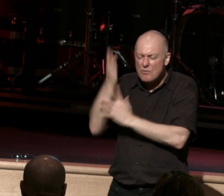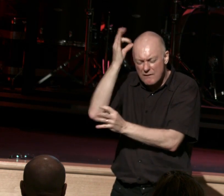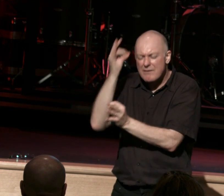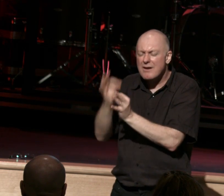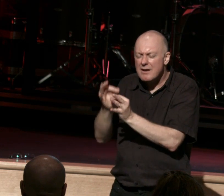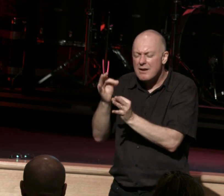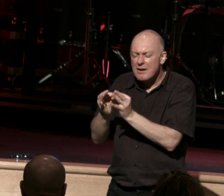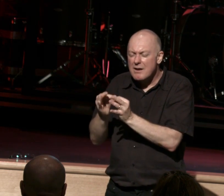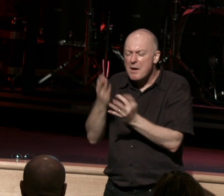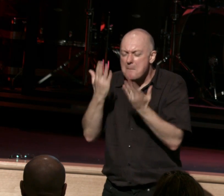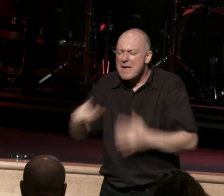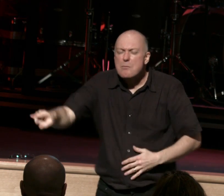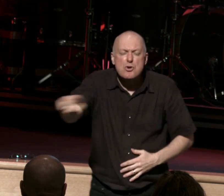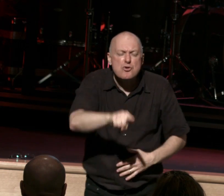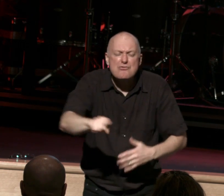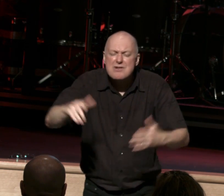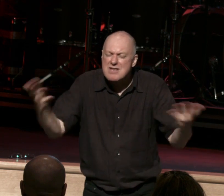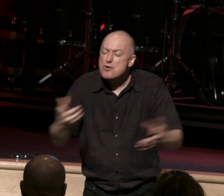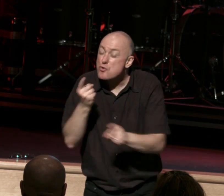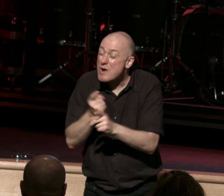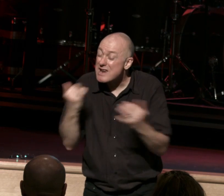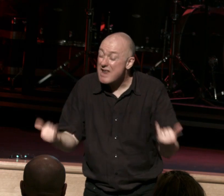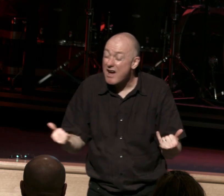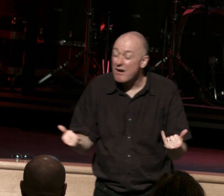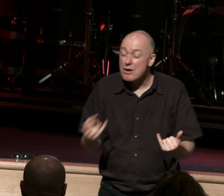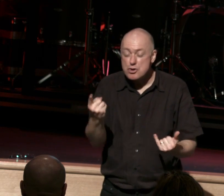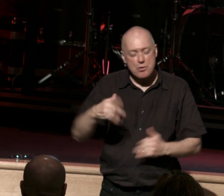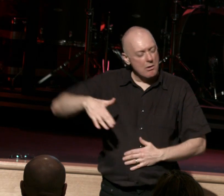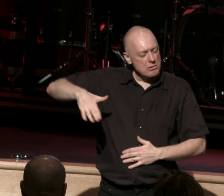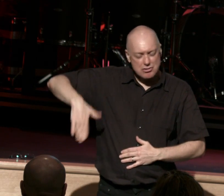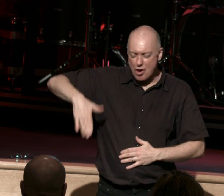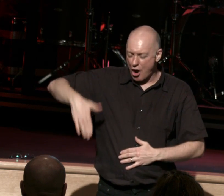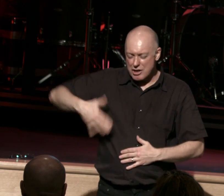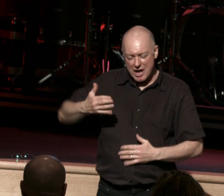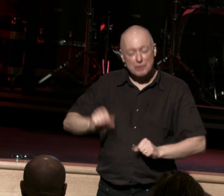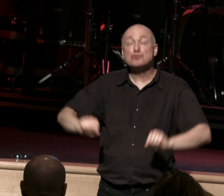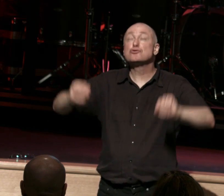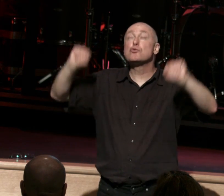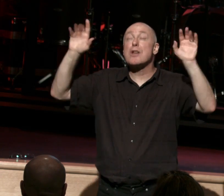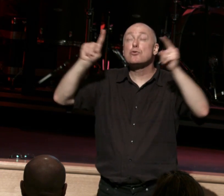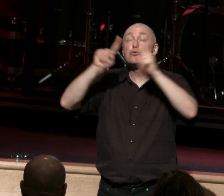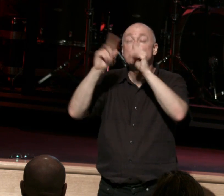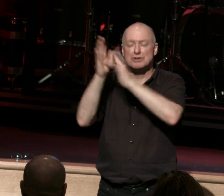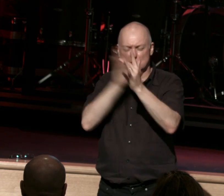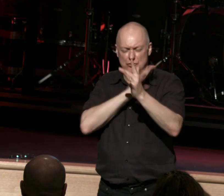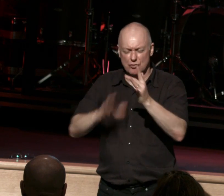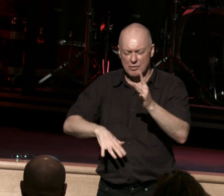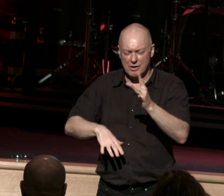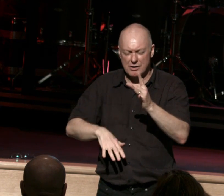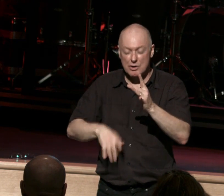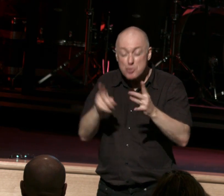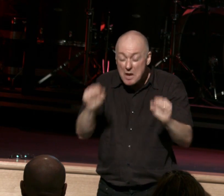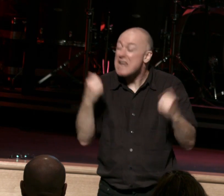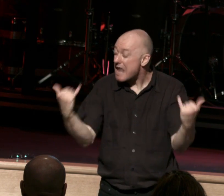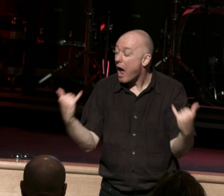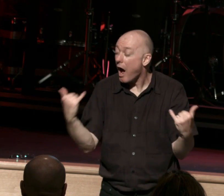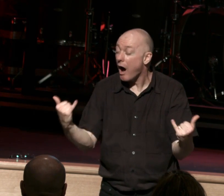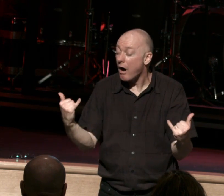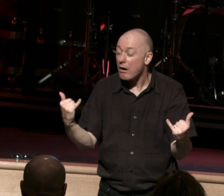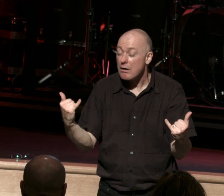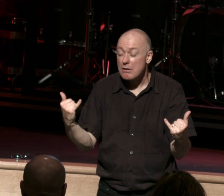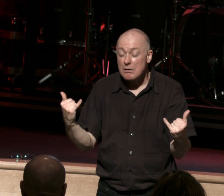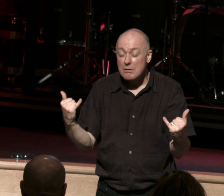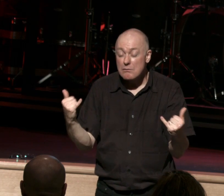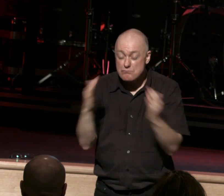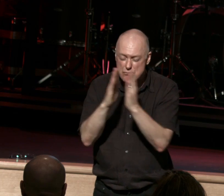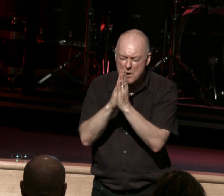faith. And maybe you're here right now and you have not yet given your life to Jesus Christ. You can call out to him. You